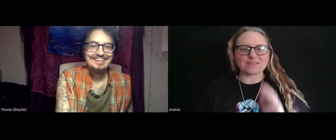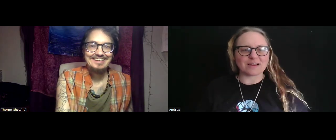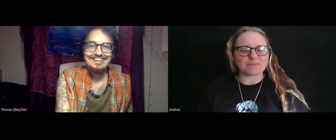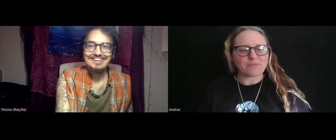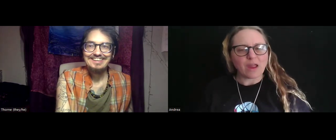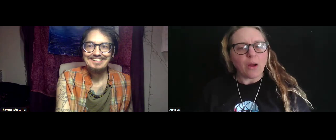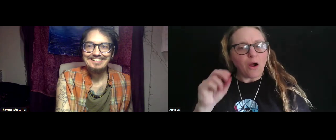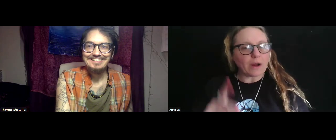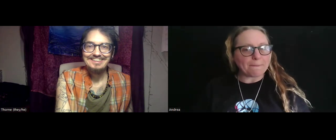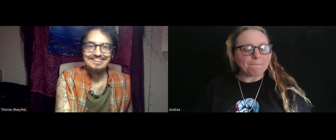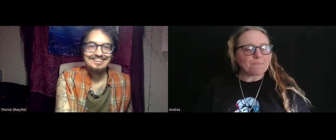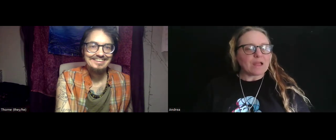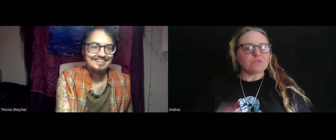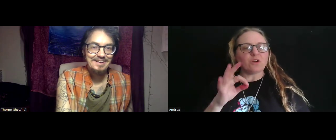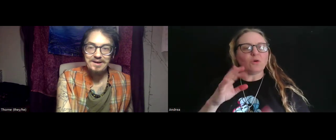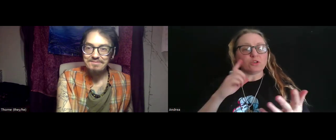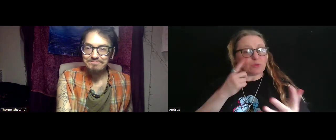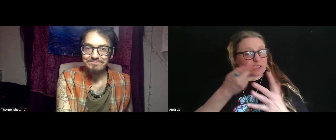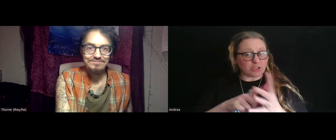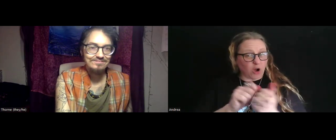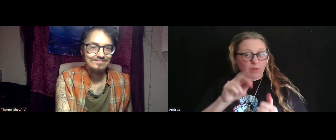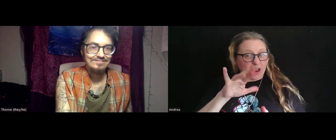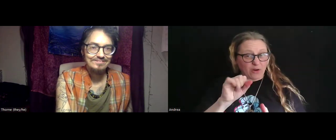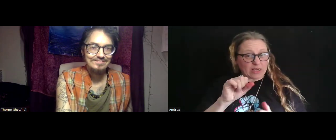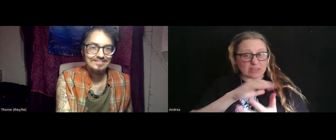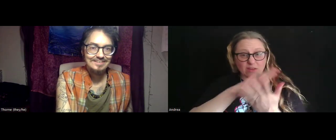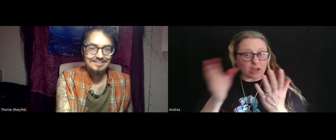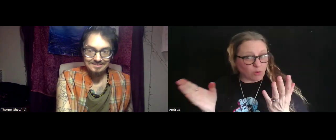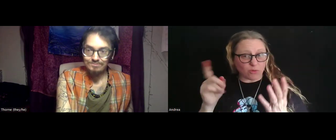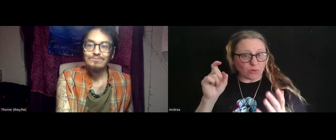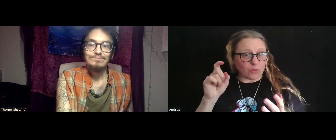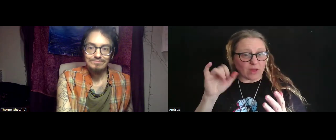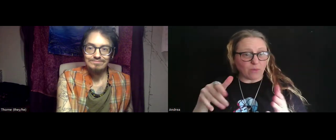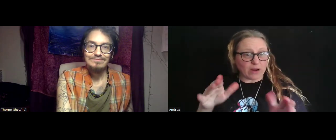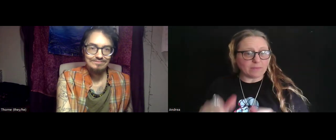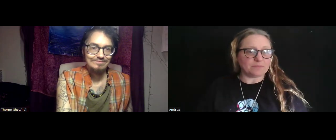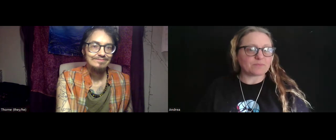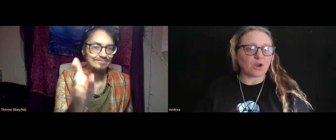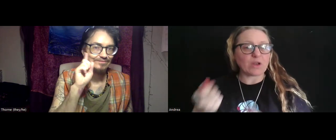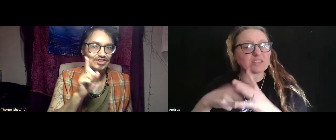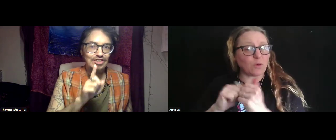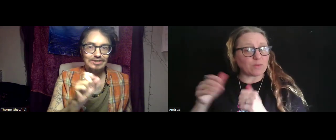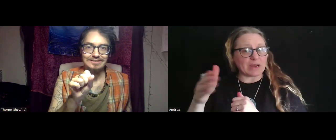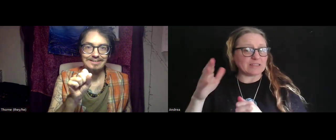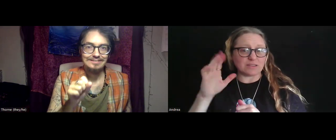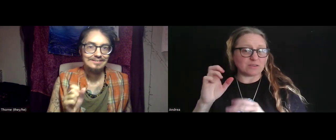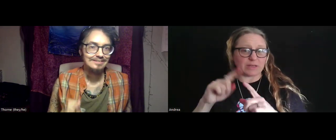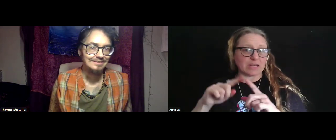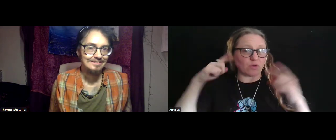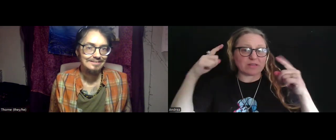saying. Okay, so should we just start with Aries and then go through that way? Or we could start with Pisces to be